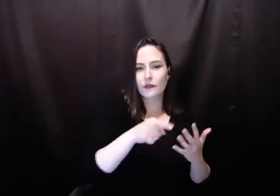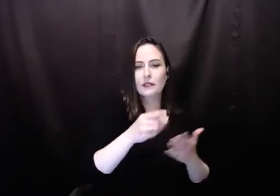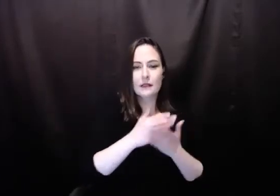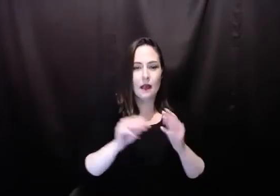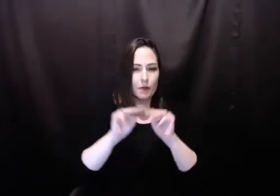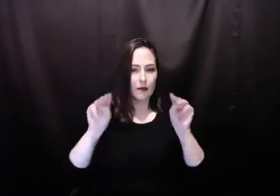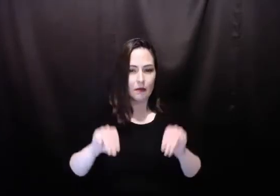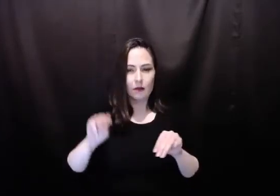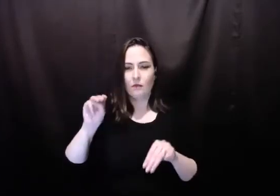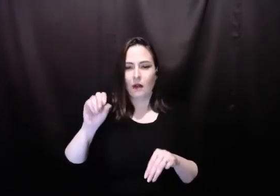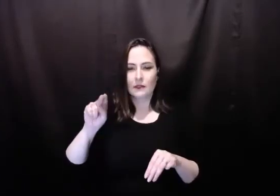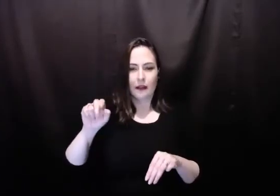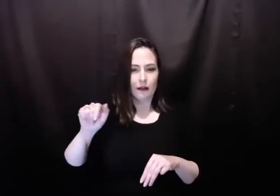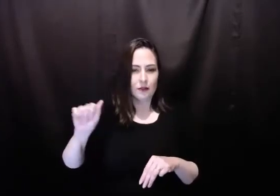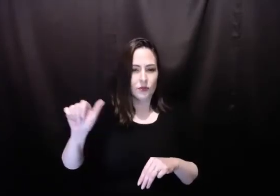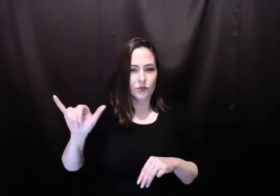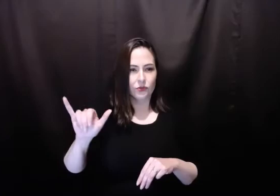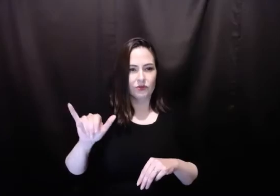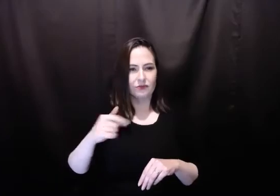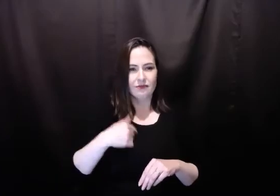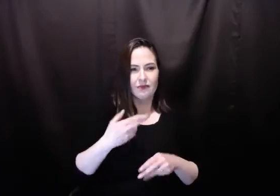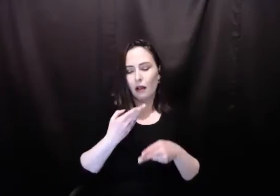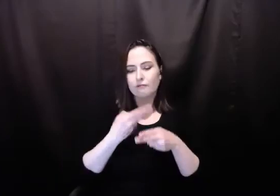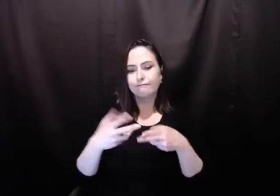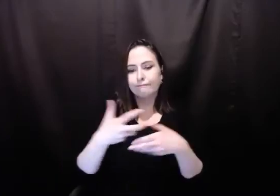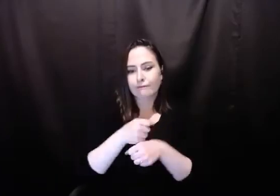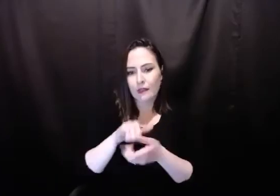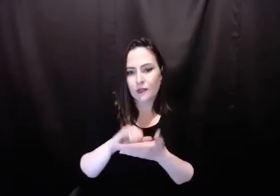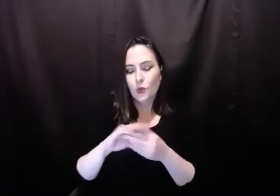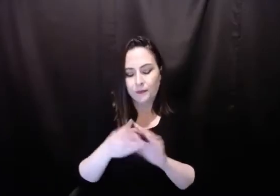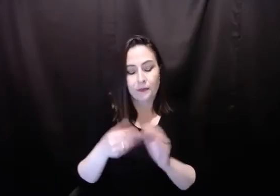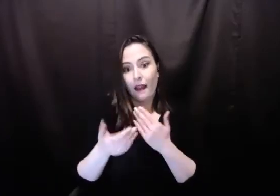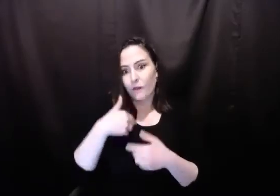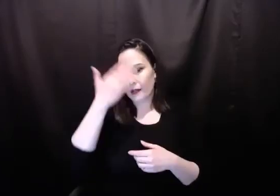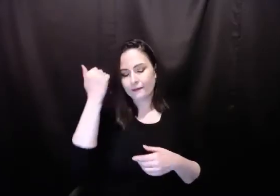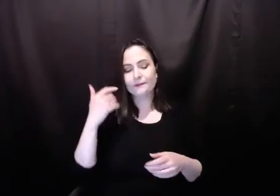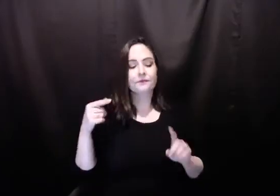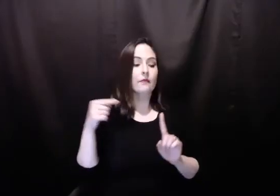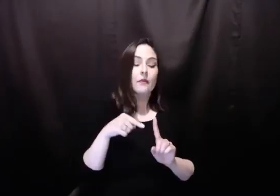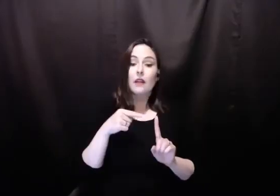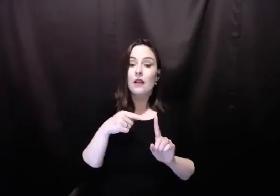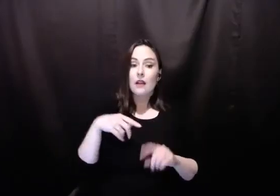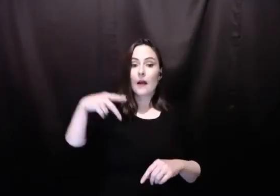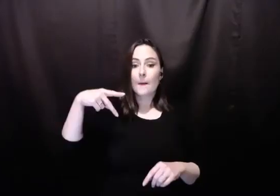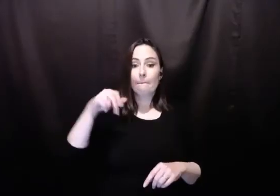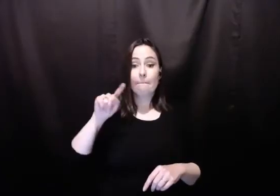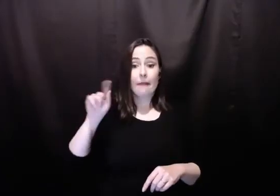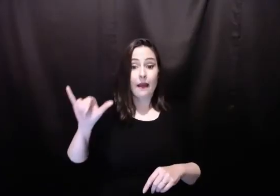And Patty O, God love her, from California, she's an AA member. That woman, I called her once.